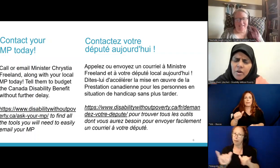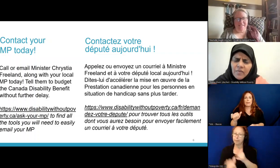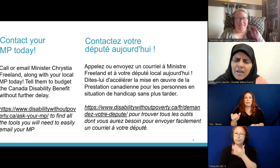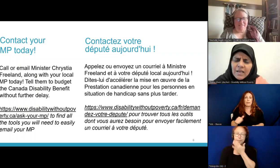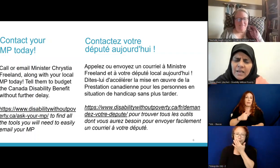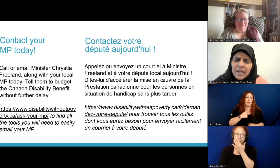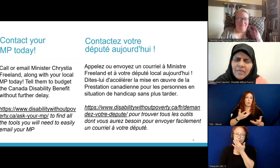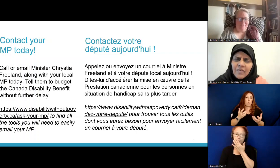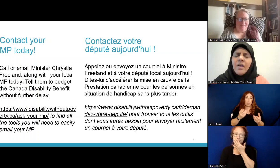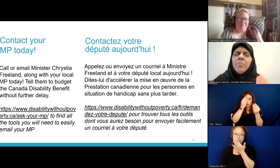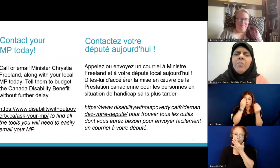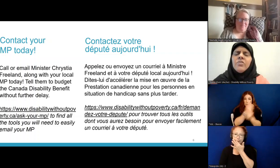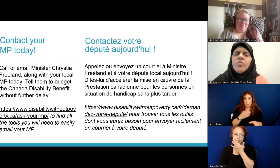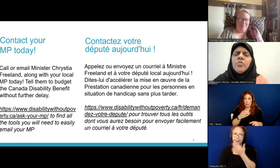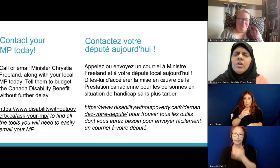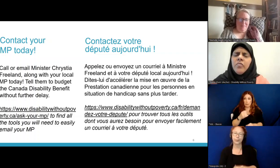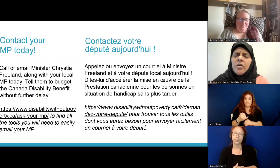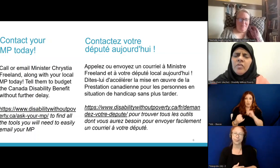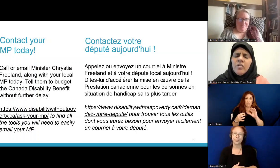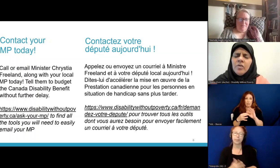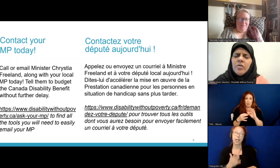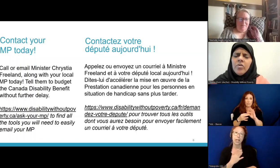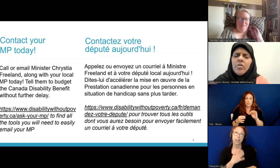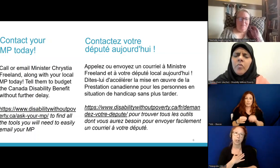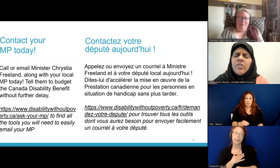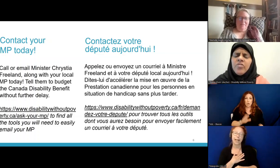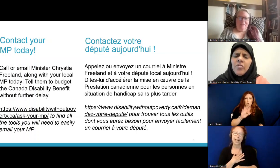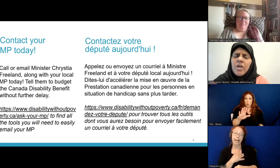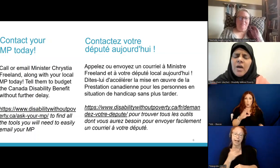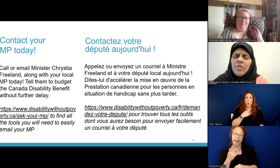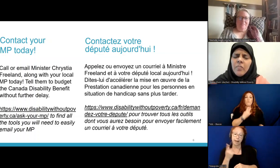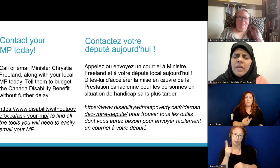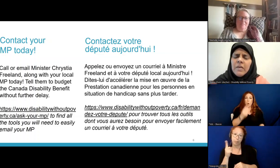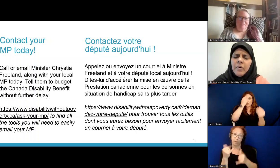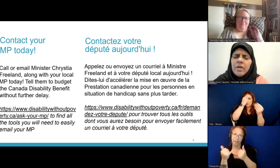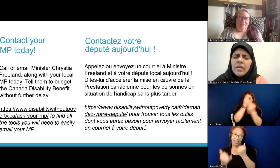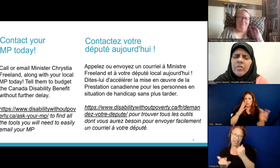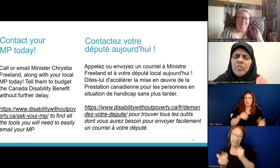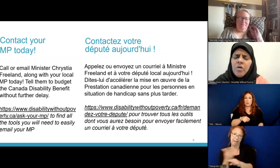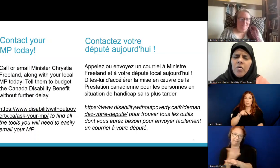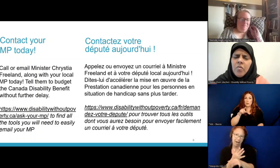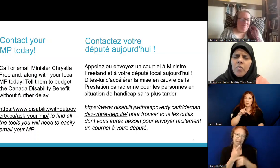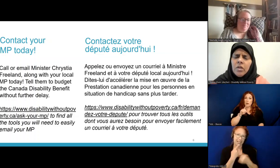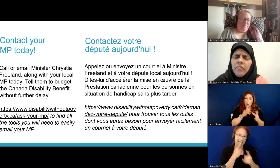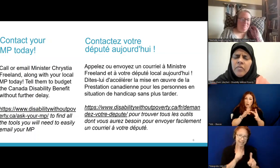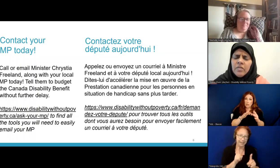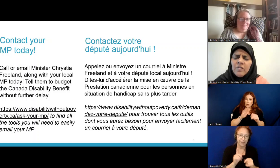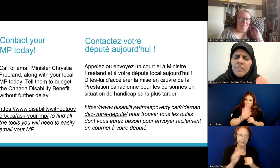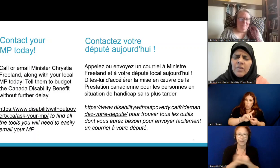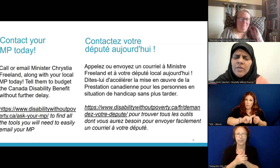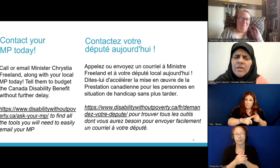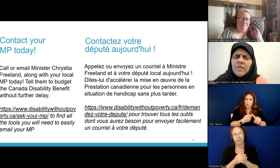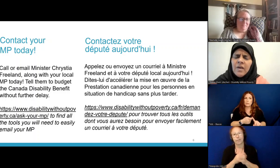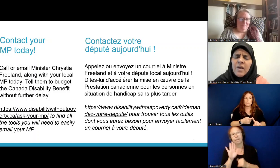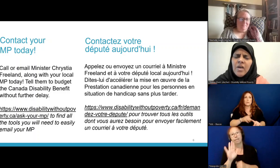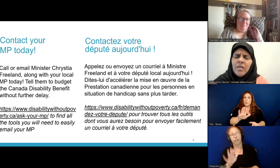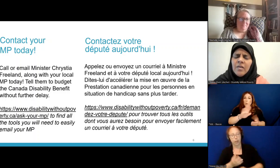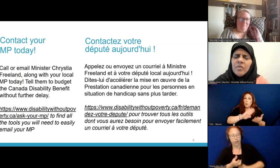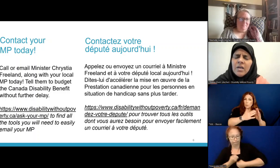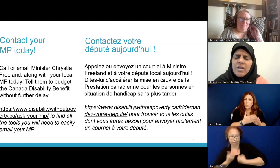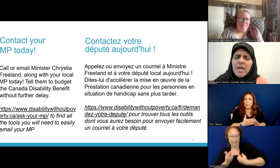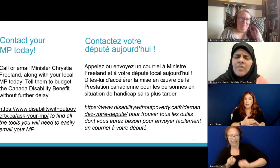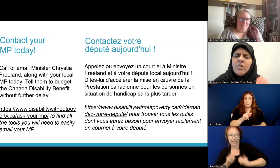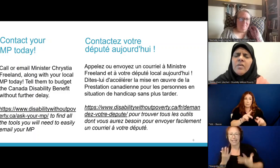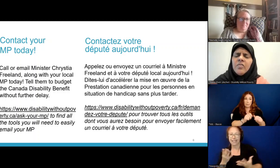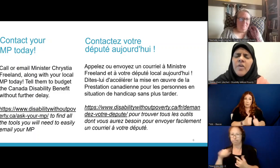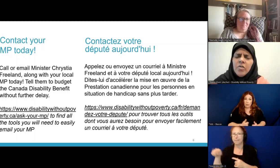would want to say is make sure your voice is heard, reach out to other people that you know who live with disabilities, tell them